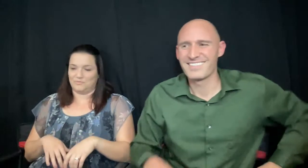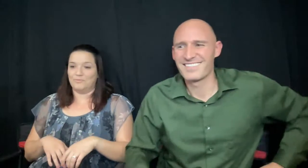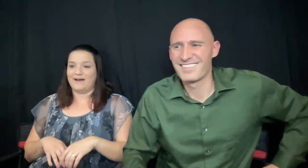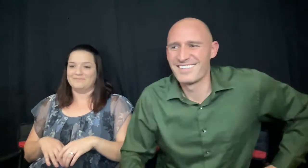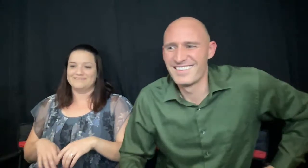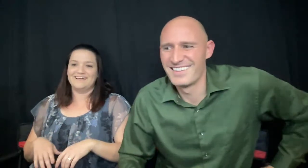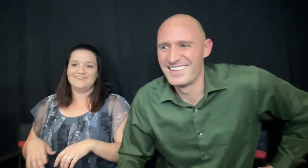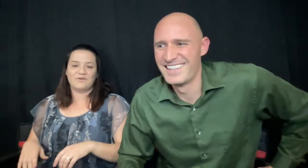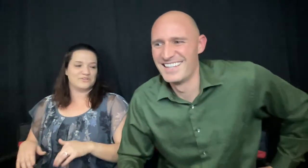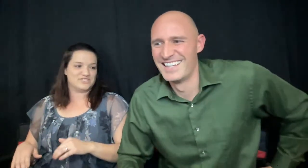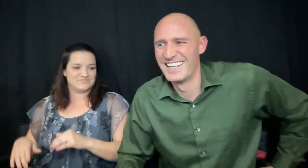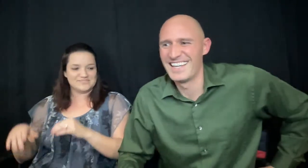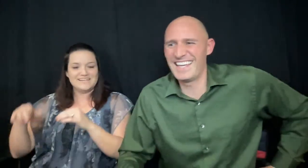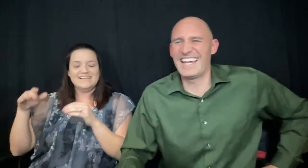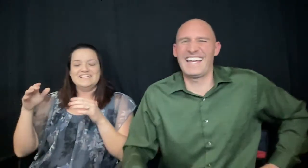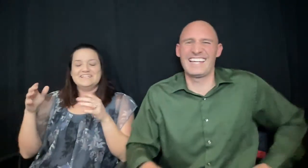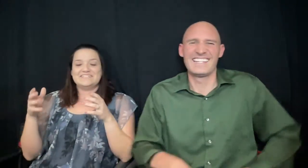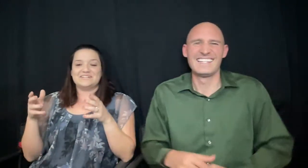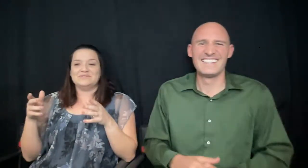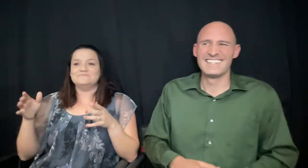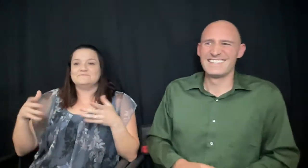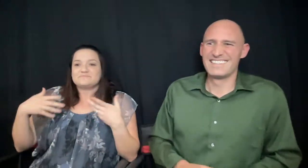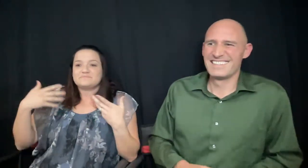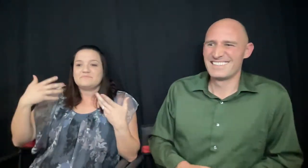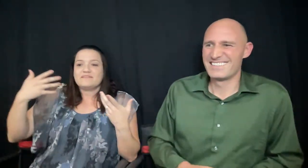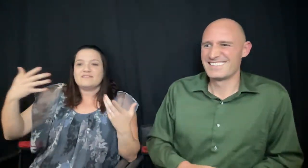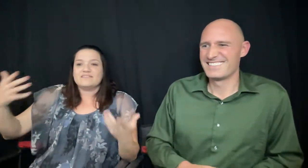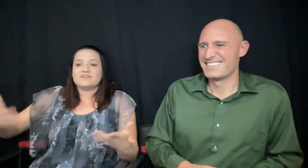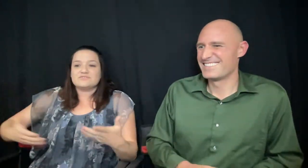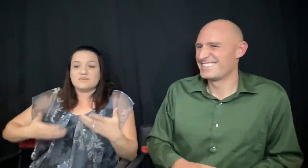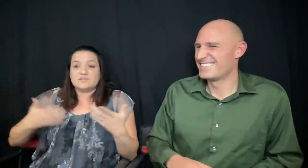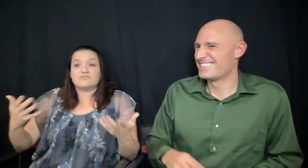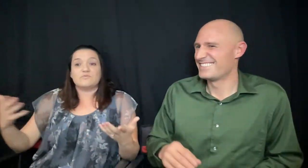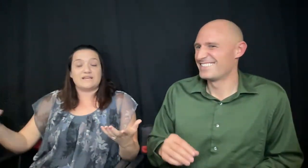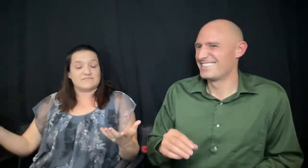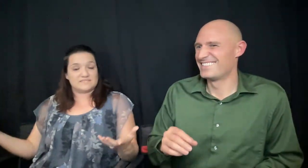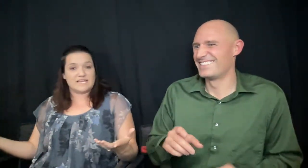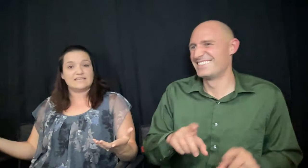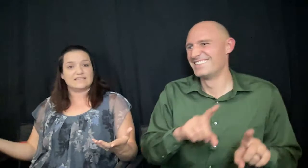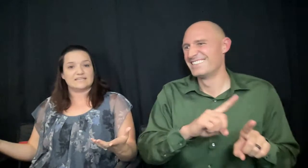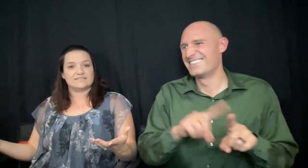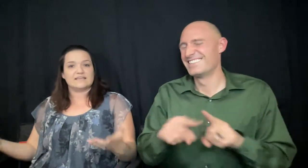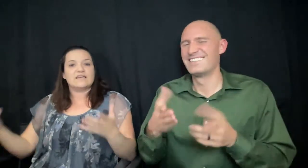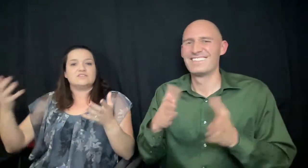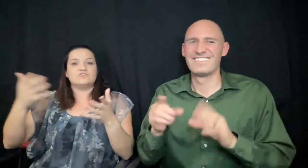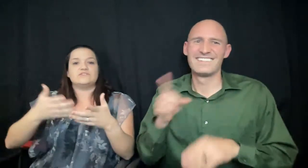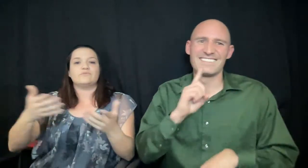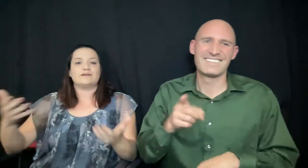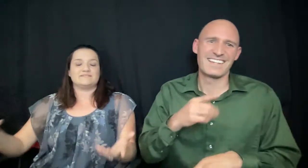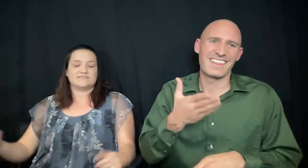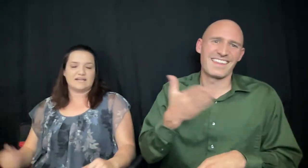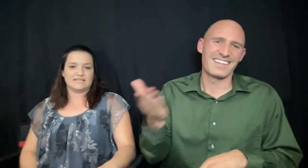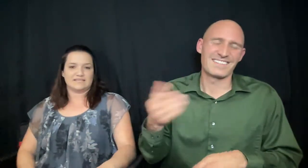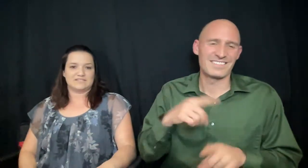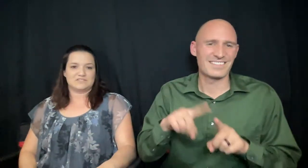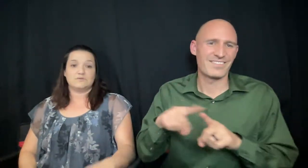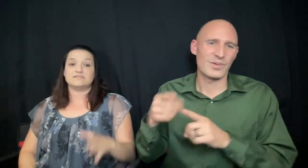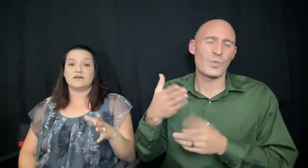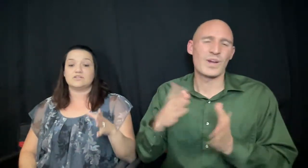Wow. Overachievers. So there's different ways of saying things. There's different ways of signing things too. It's not just